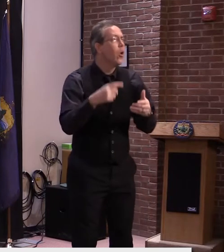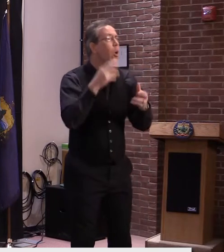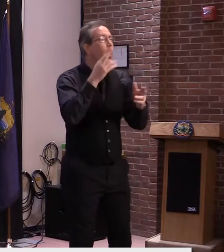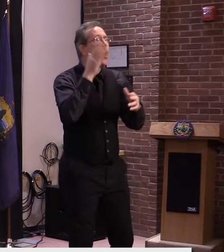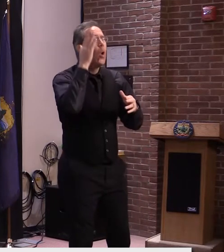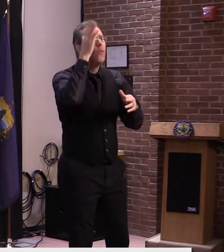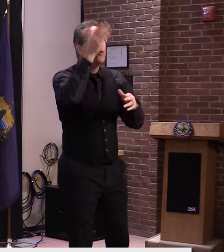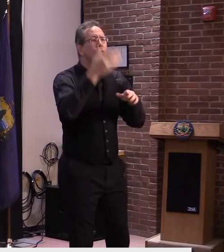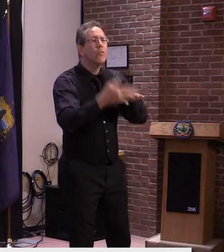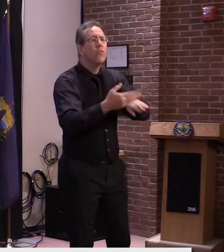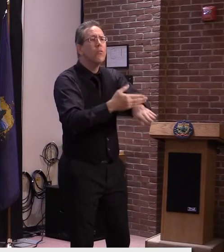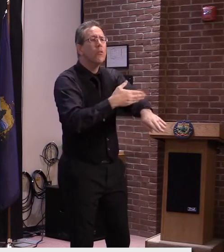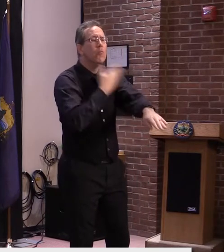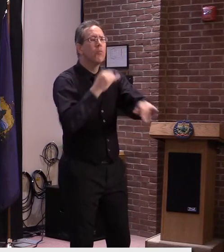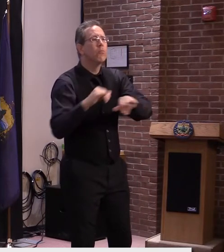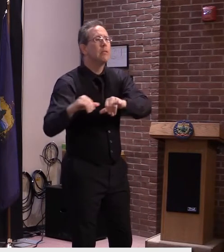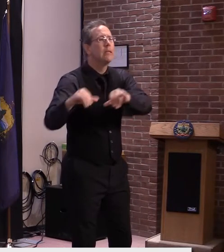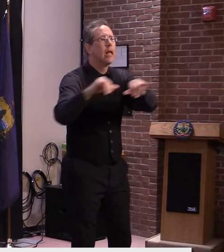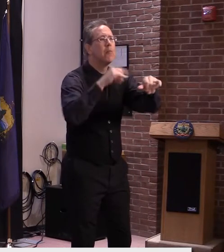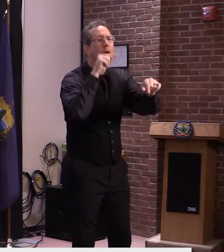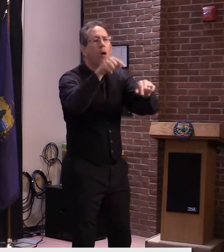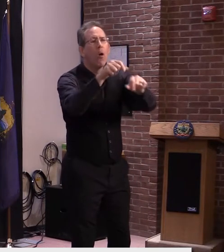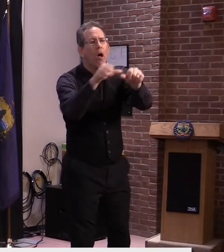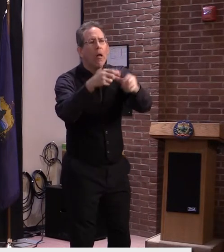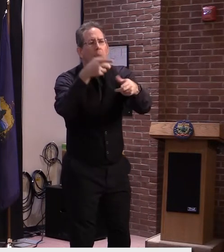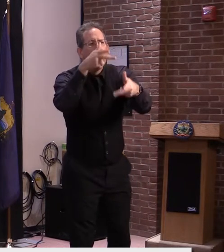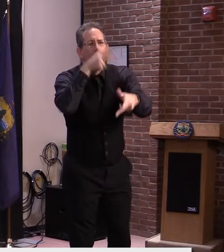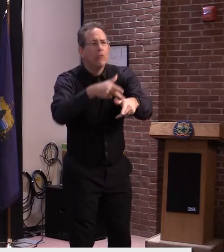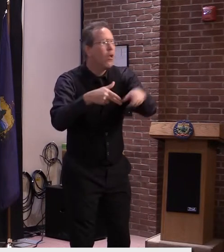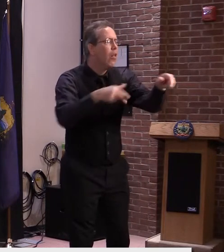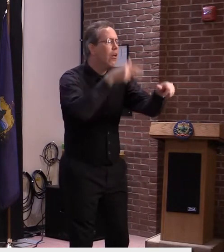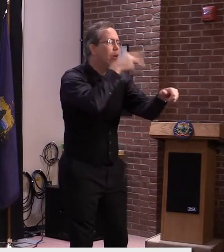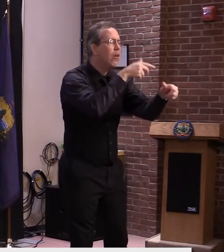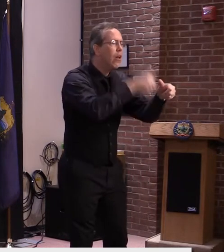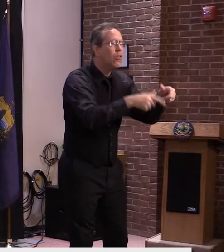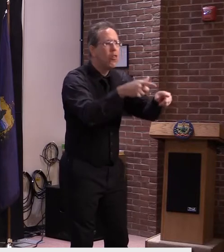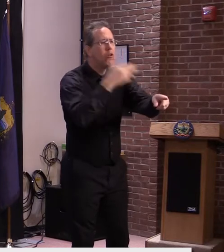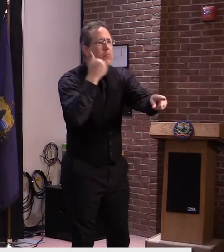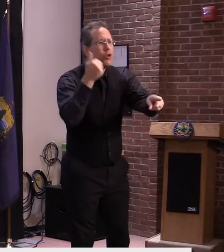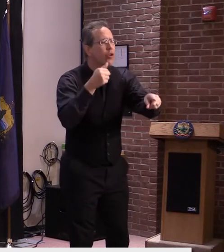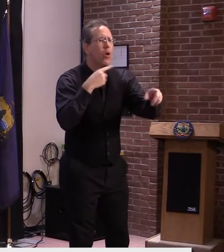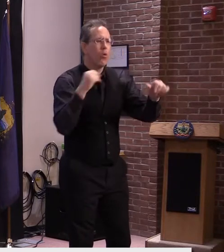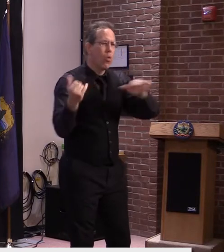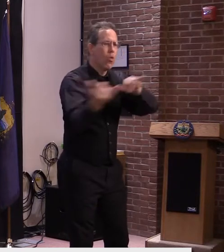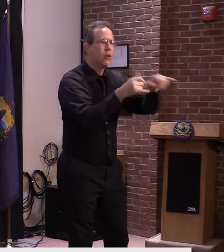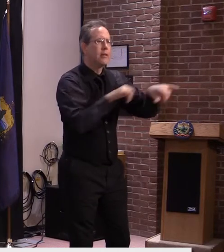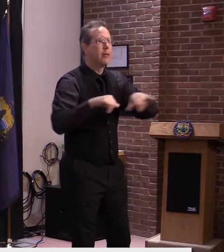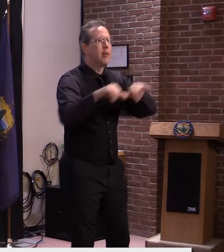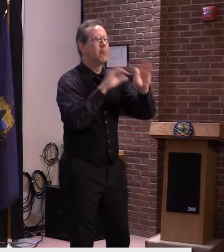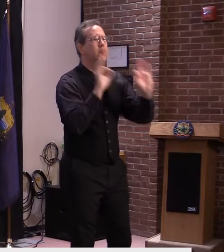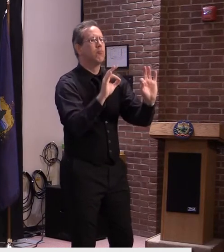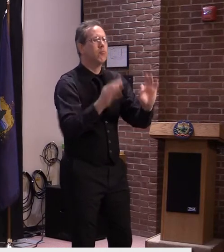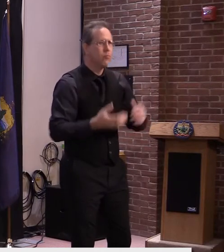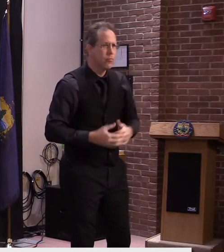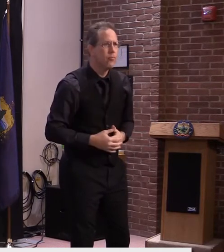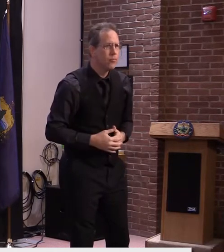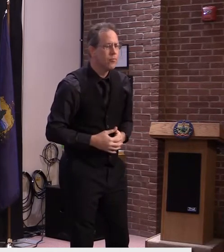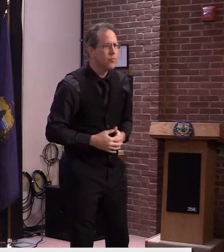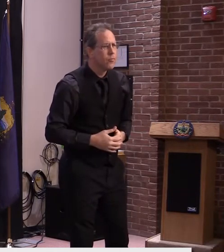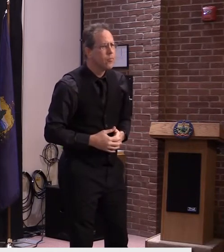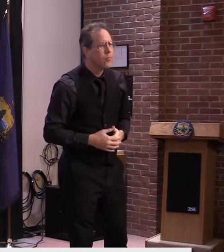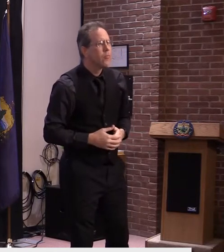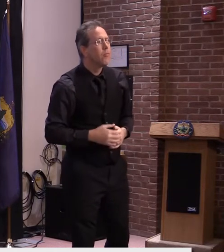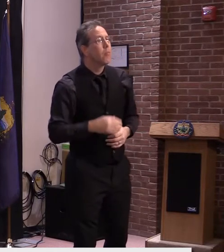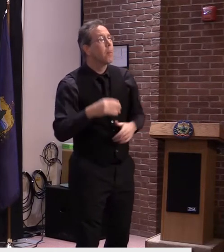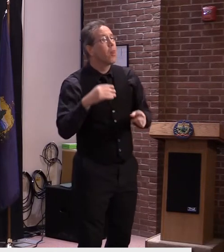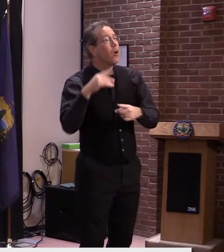service to support equitable access to benefits and services. The governor's proposal to improve cell service